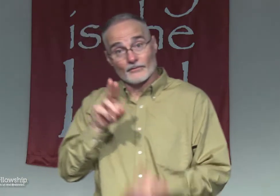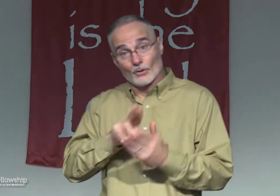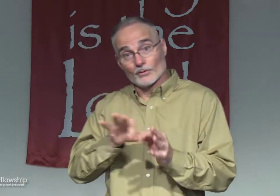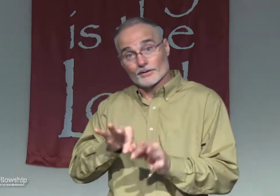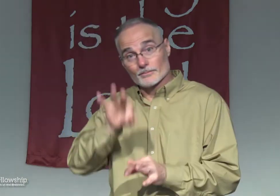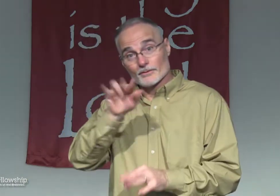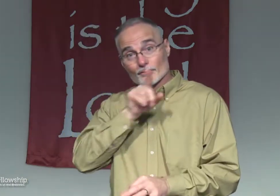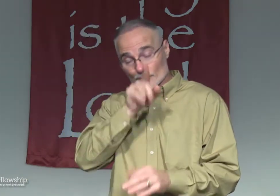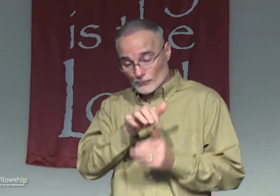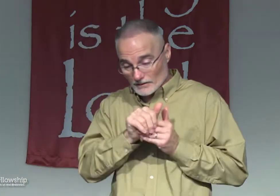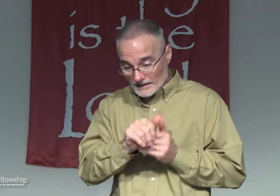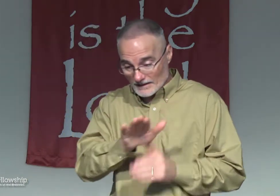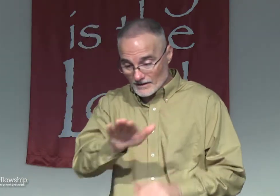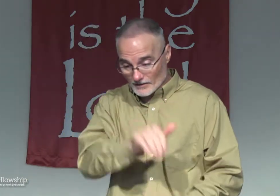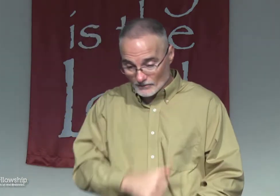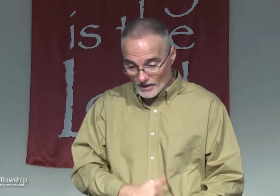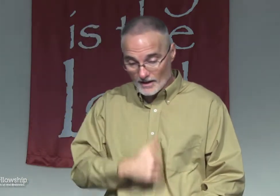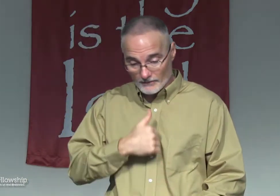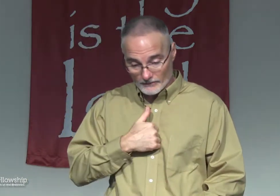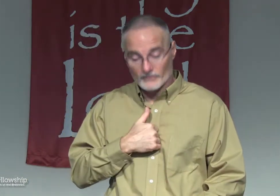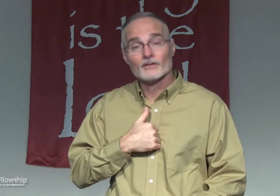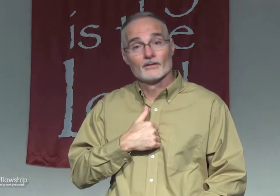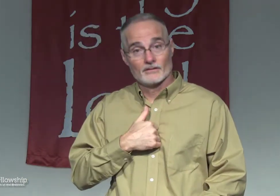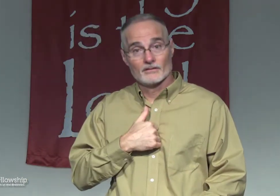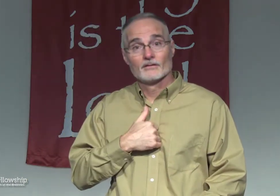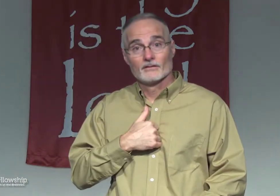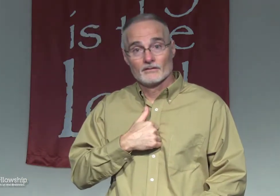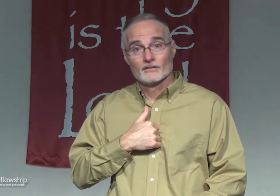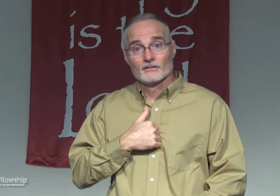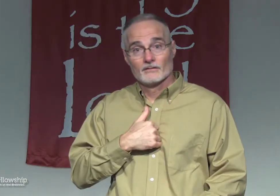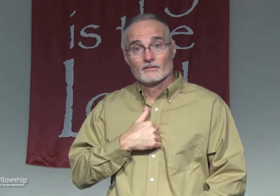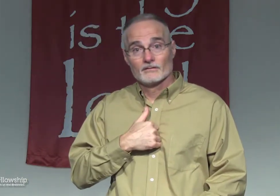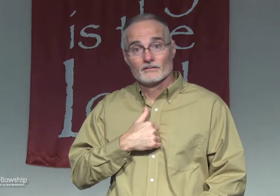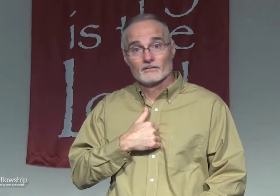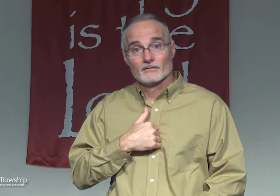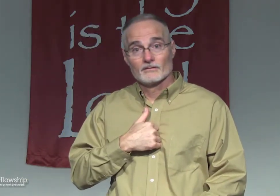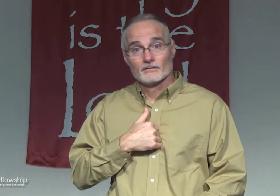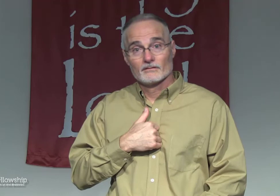Paul wants us to understand that if the Holy Spirit truly leads your life,